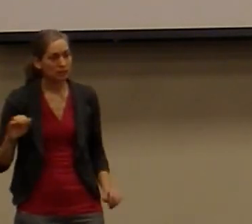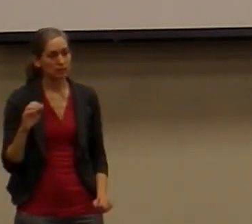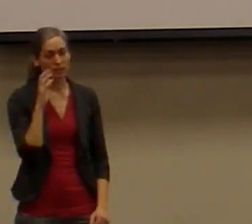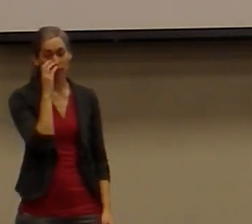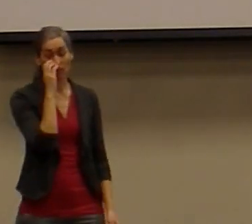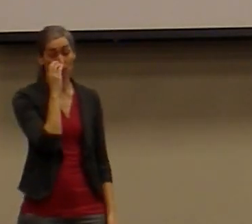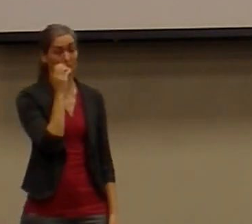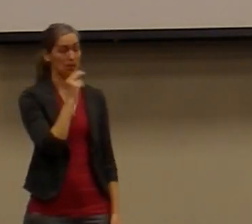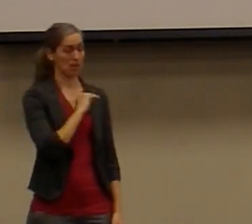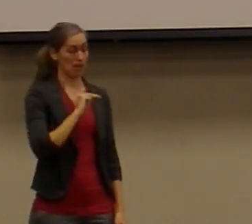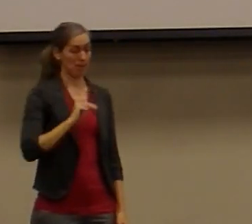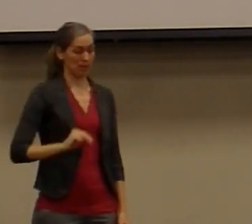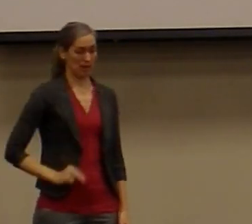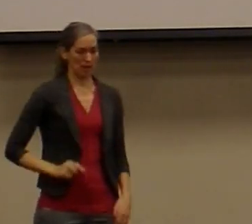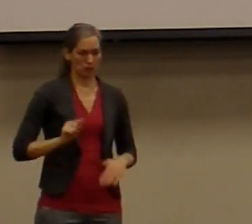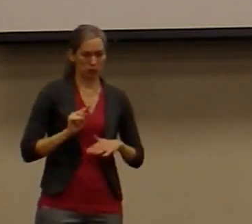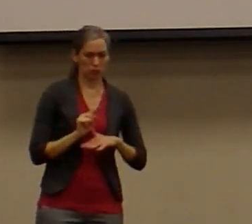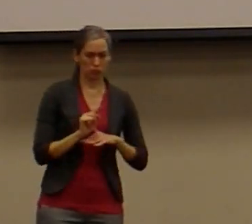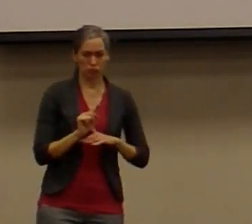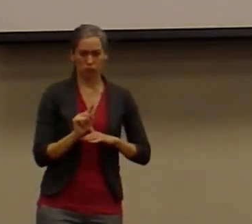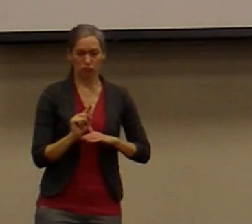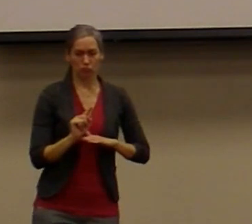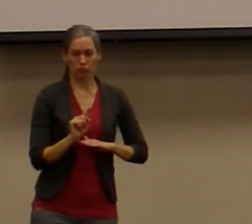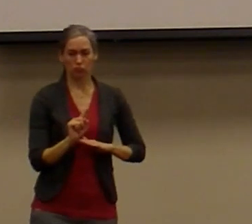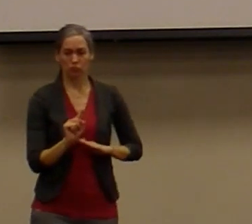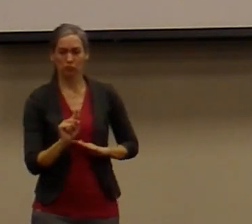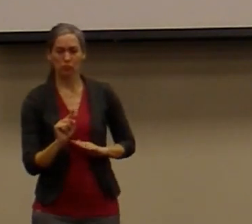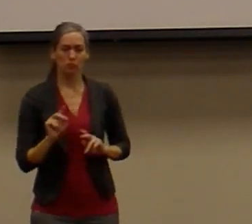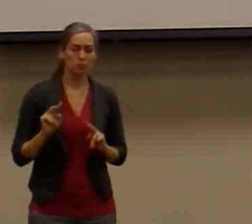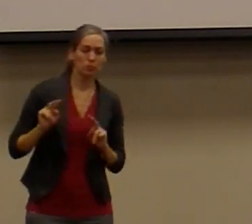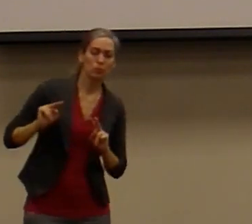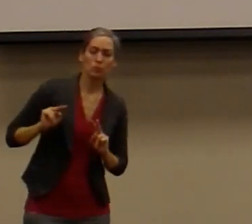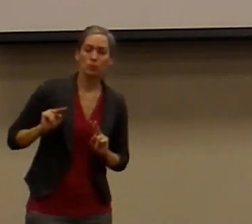Nebuchadnezzar then approached the opening, probably one of the doors on the